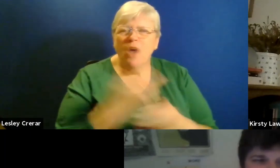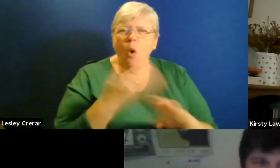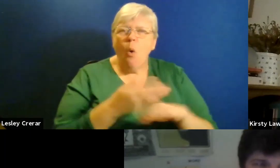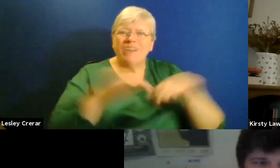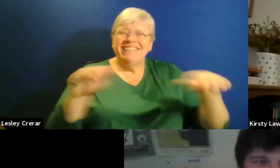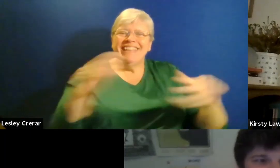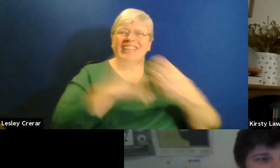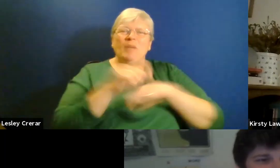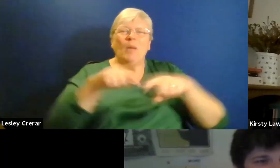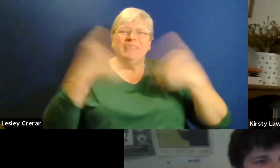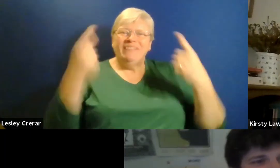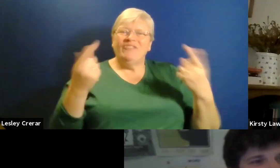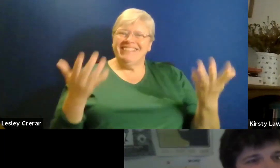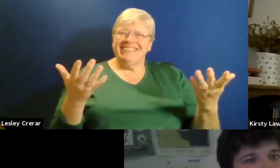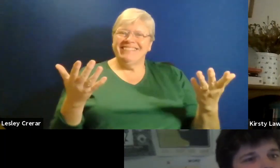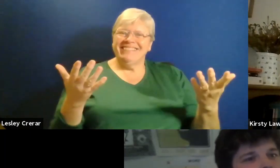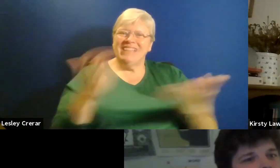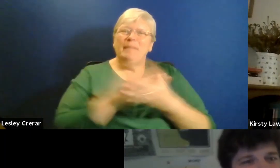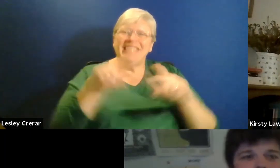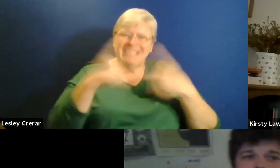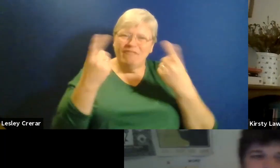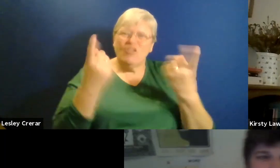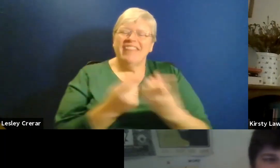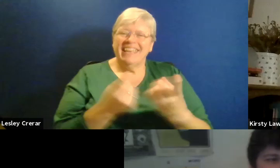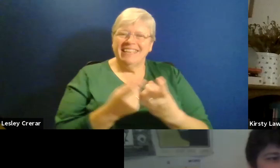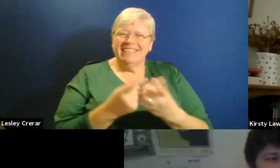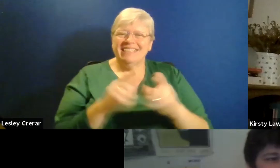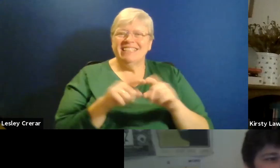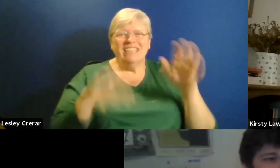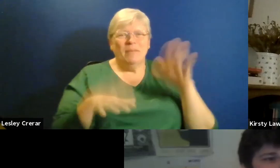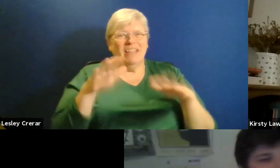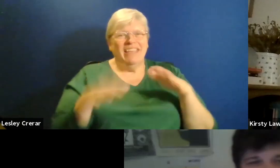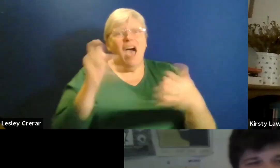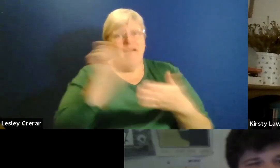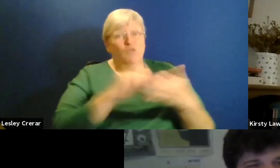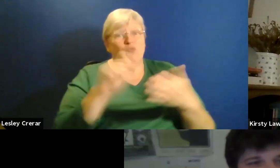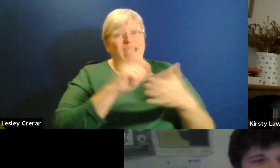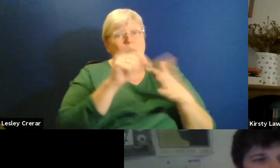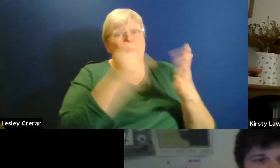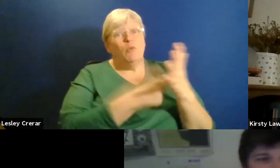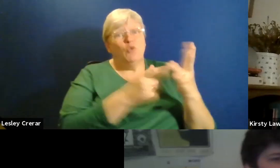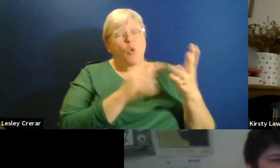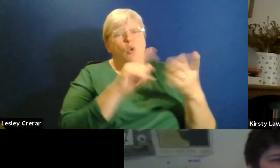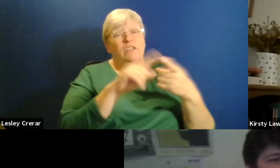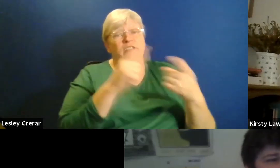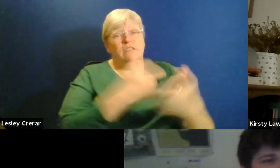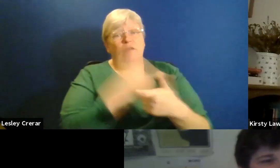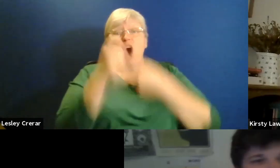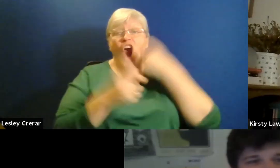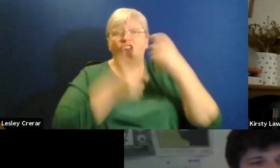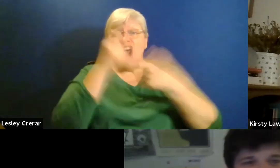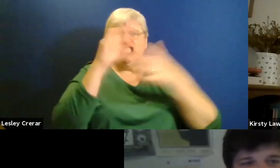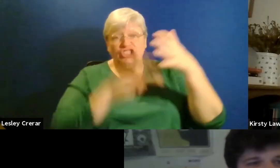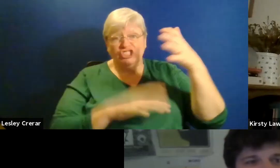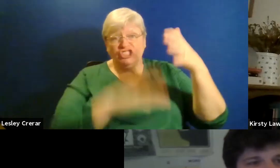whole different beast and it means different things. Similarly, I've written prose, which you know, is quite wordy or is doing strange